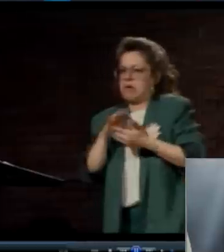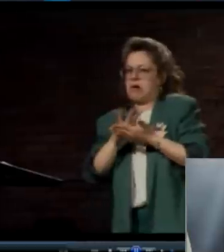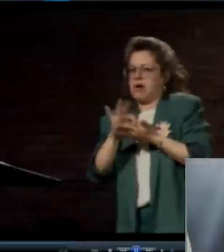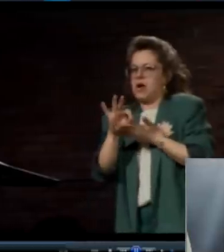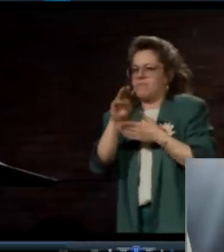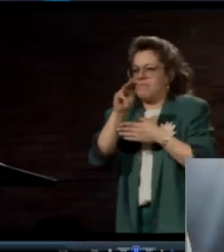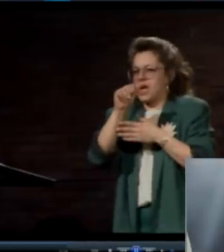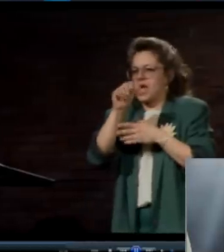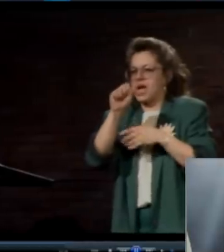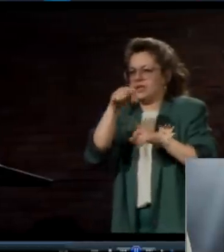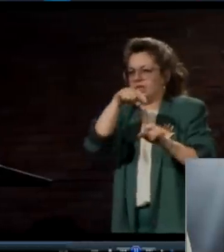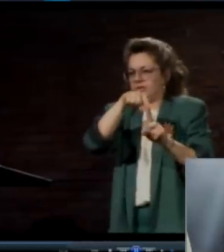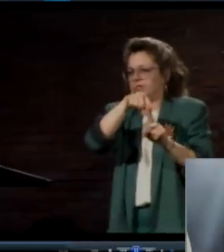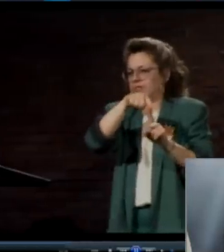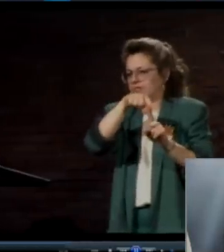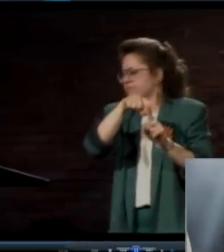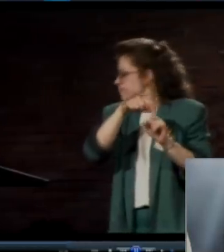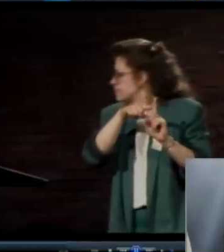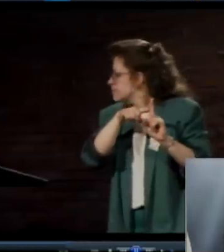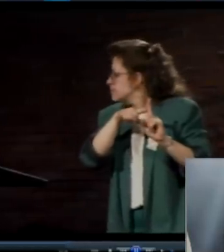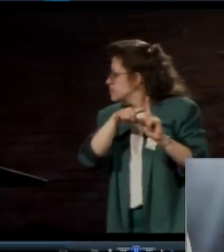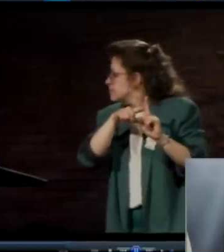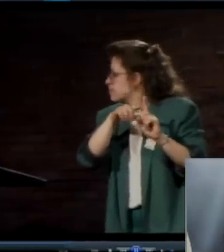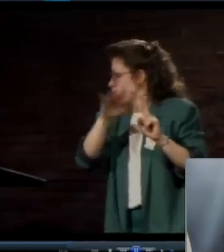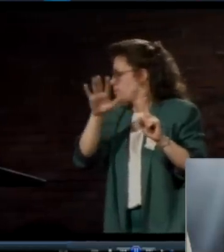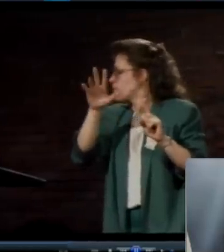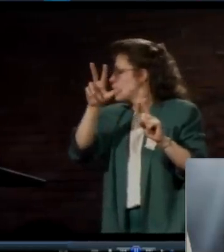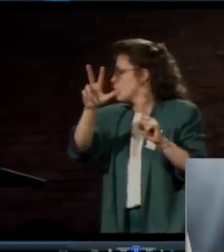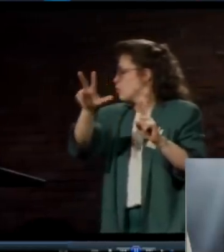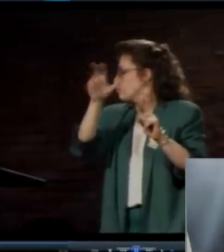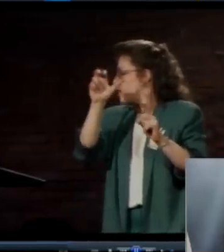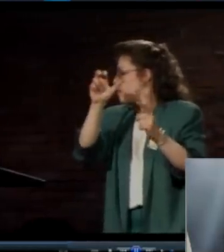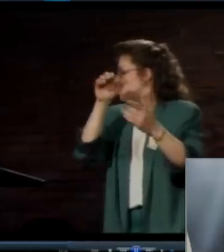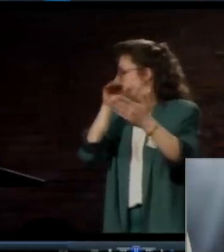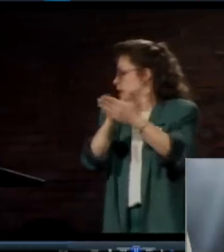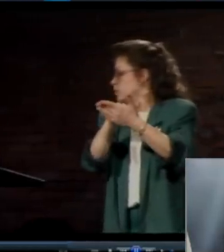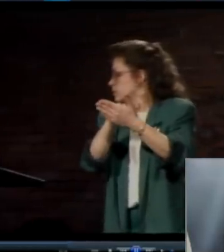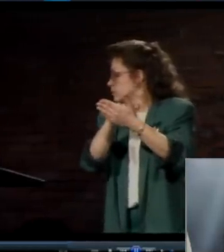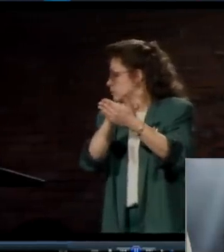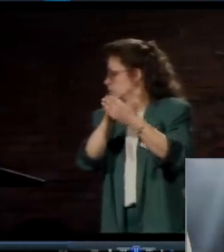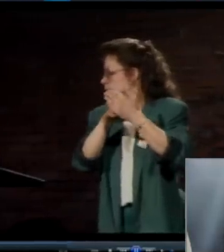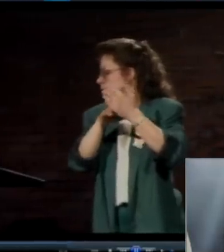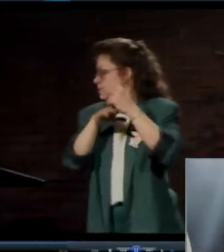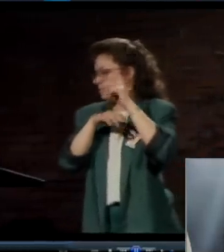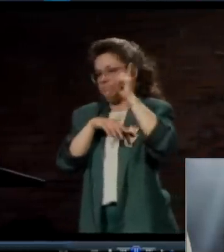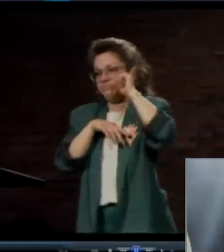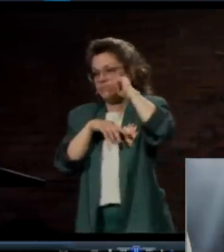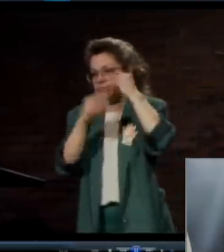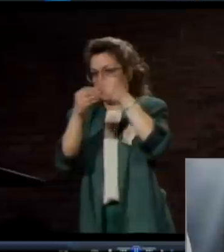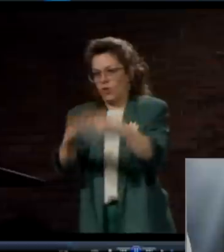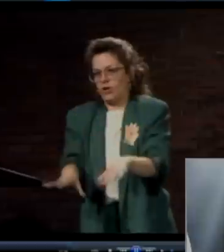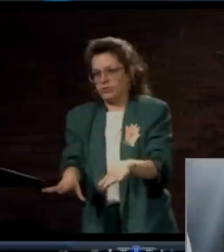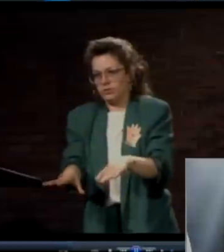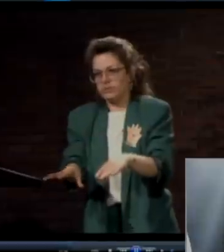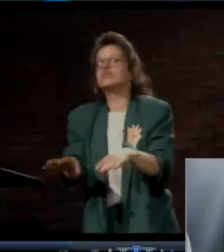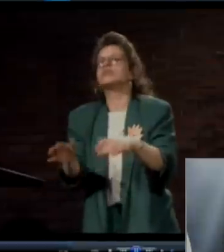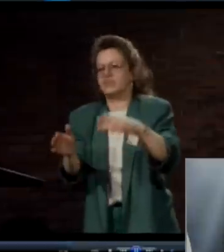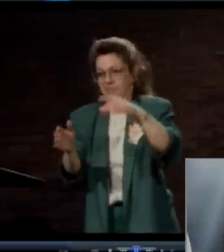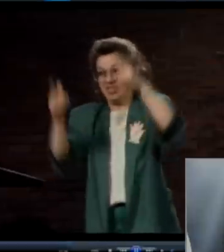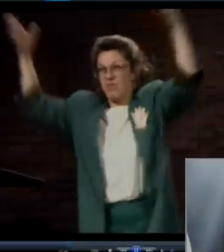whether they're deaf or hard of hearing, specifically. About 300,000 um,